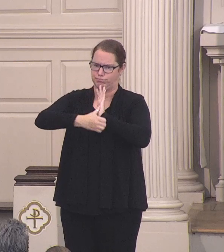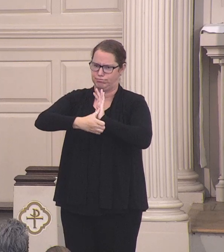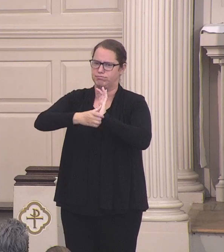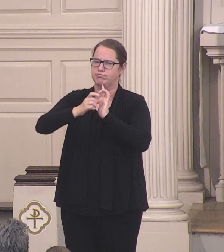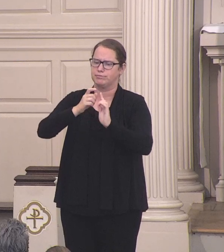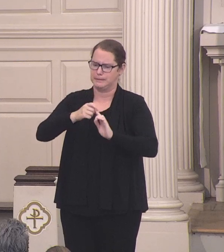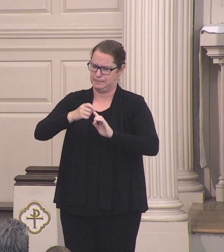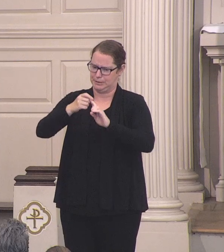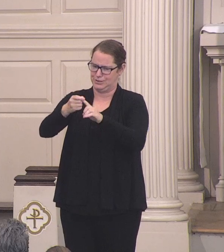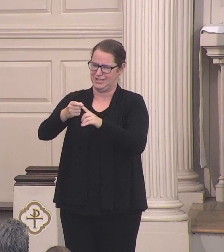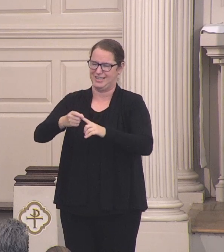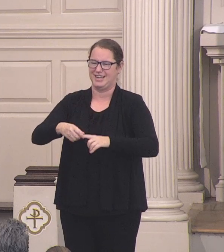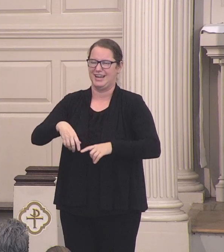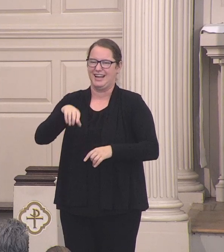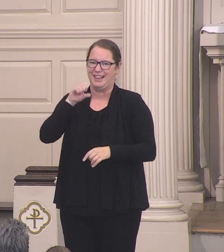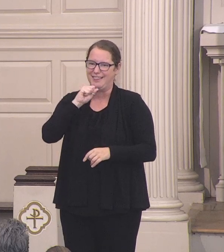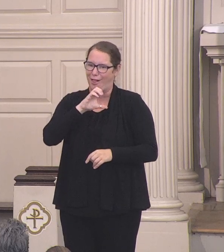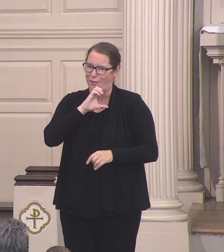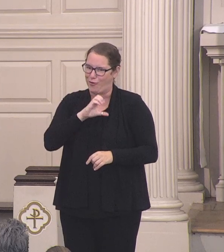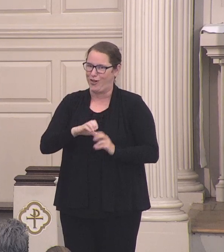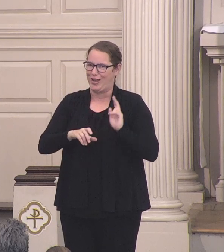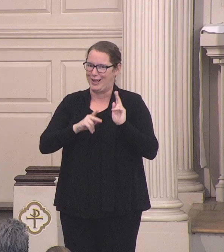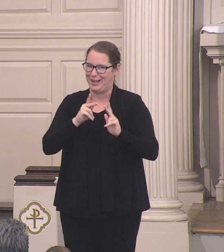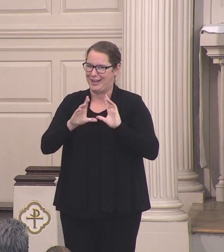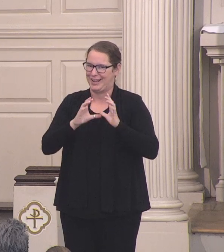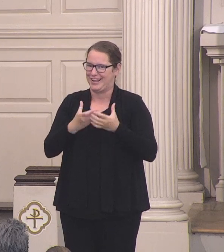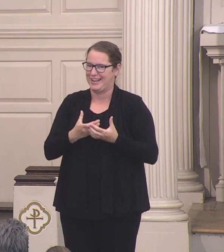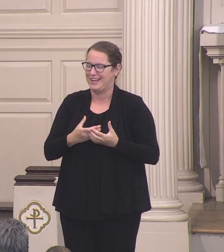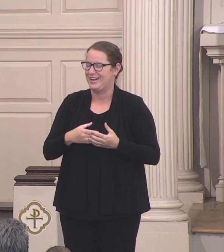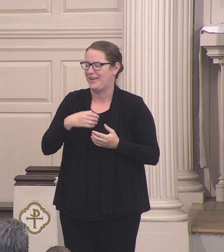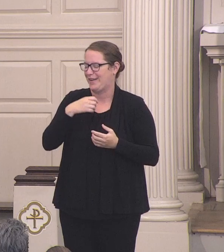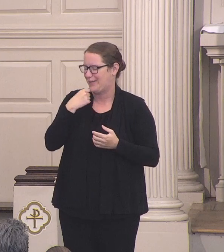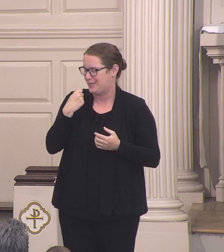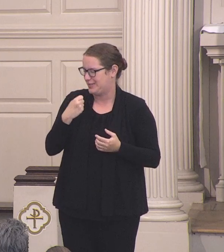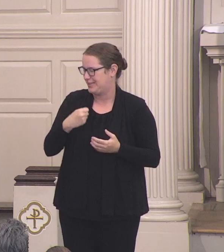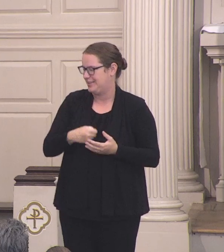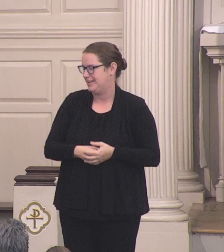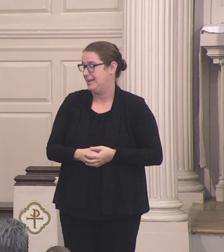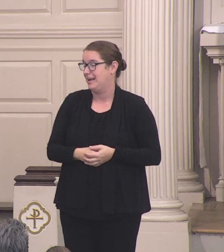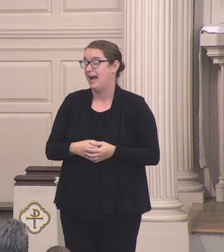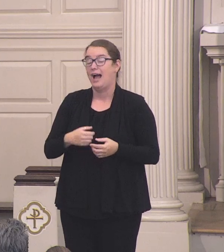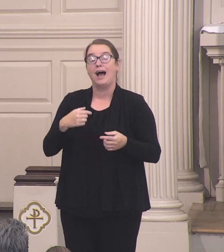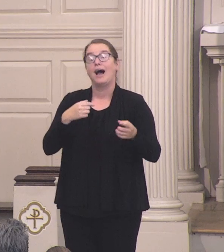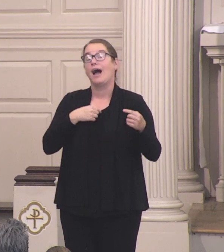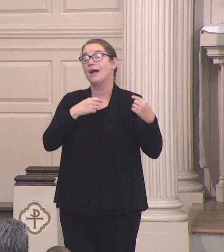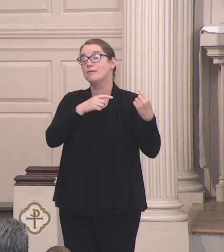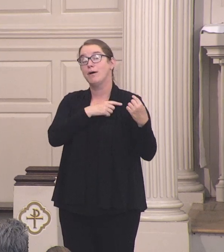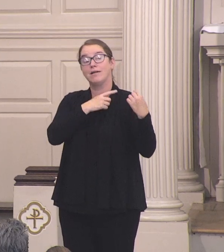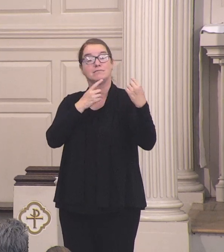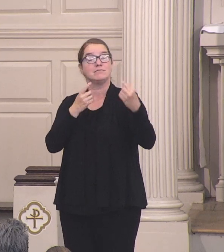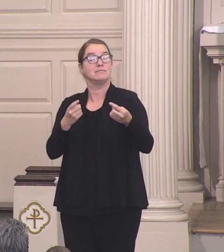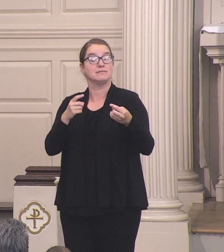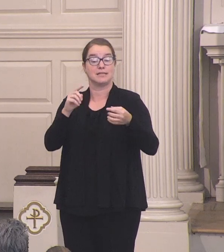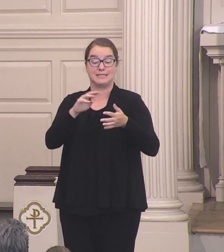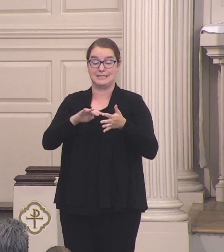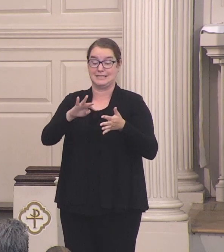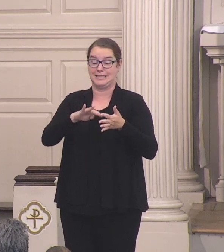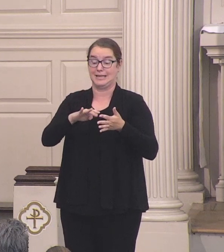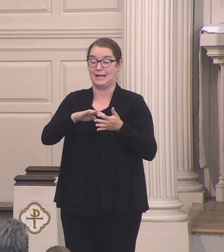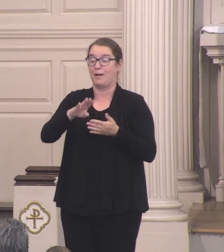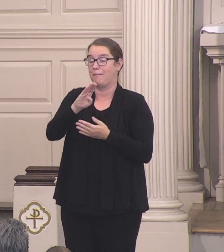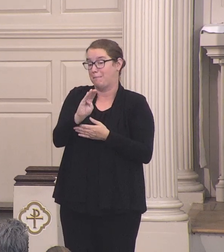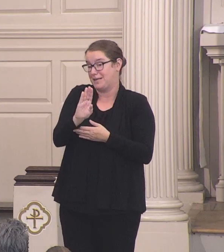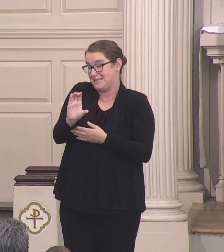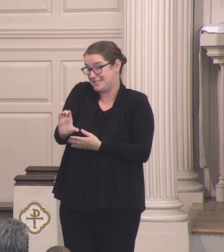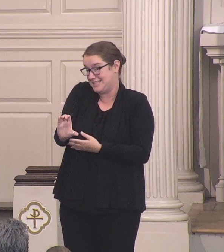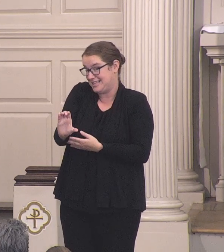I've been studying at the BC, the Klaus School of Theology and Ministry, and I've been doing internship